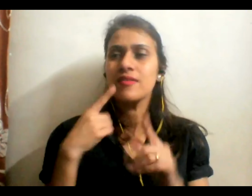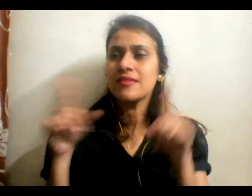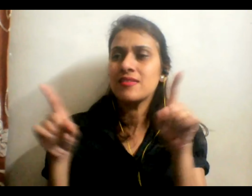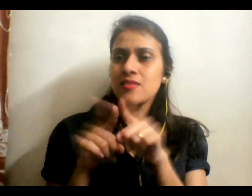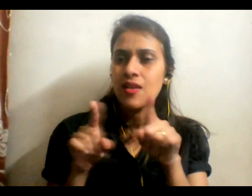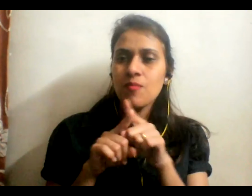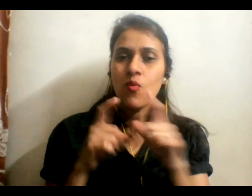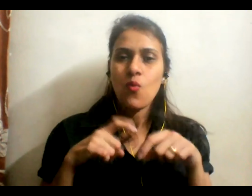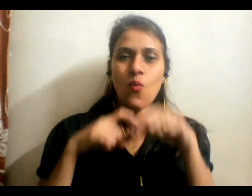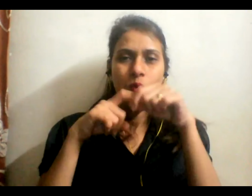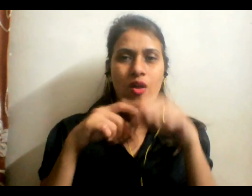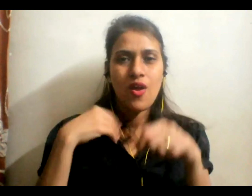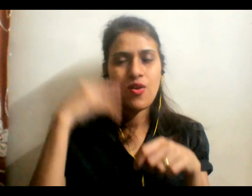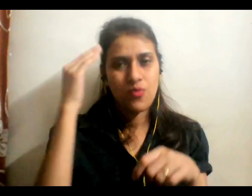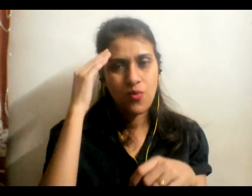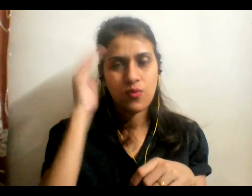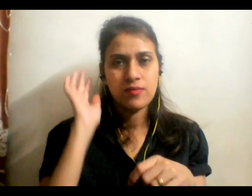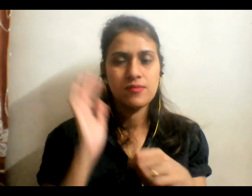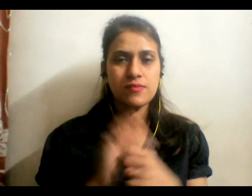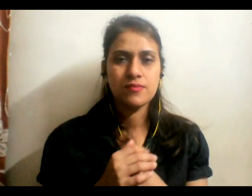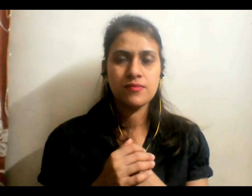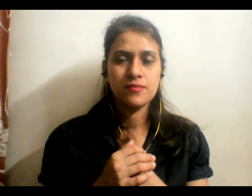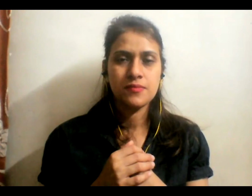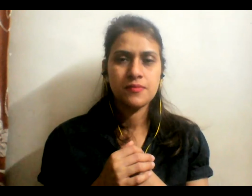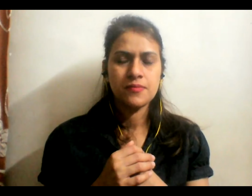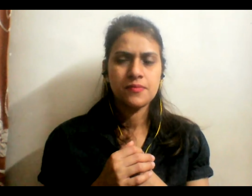qualitative doesn't mean that I'll, what do you say,